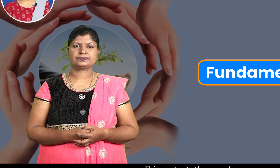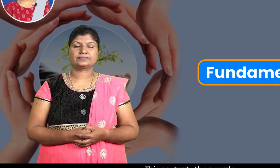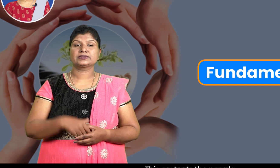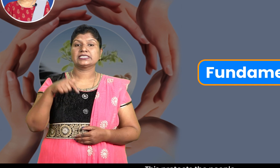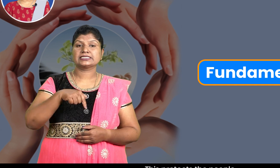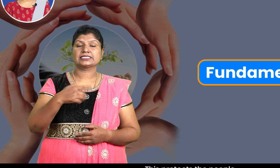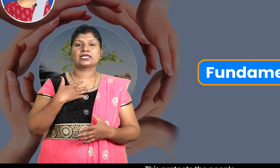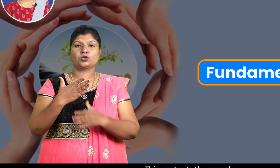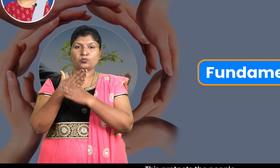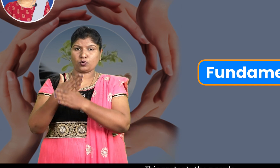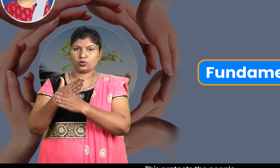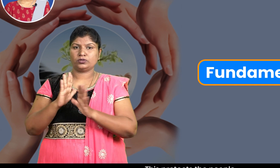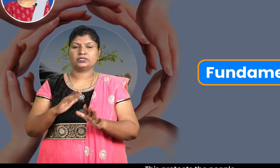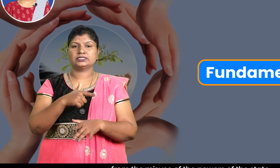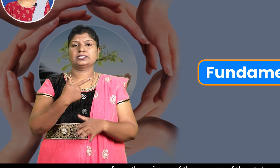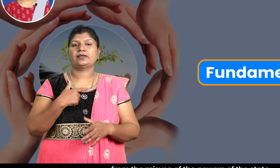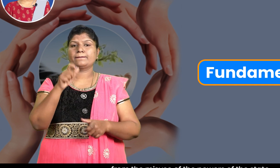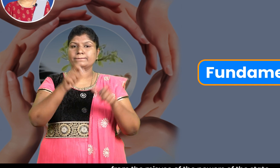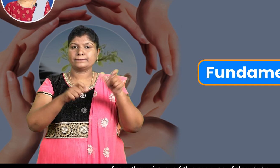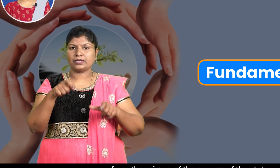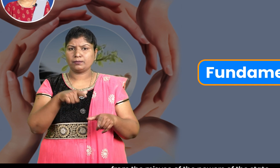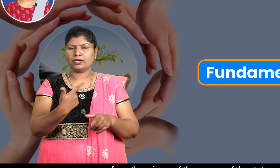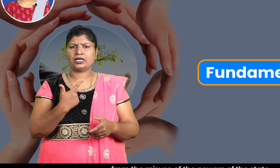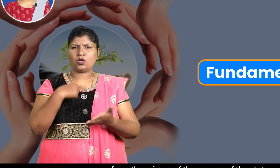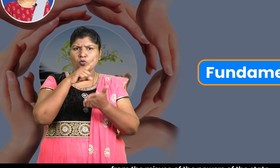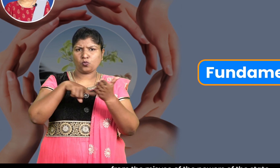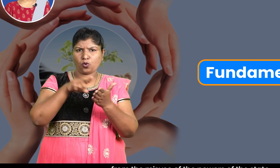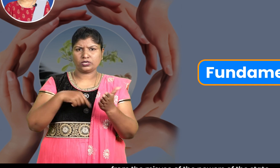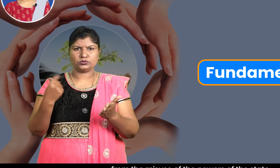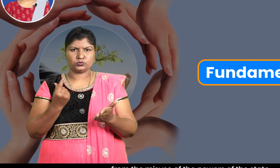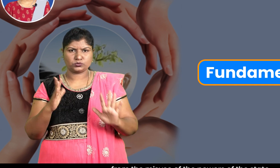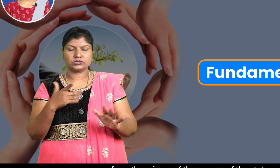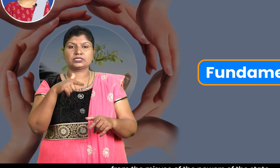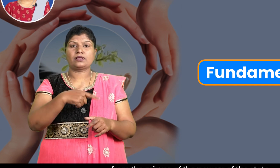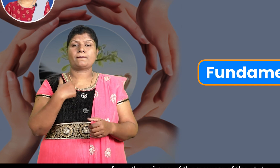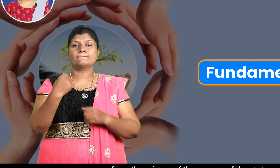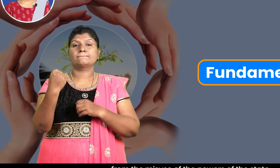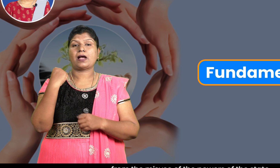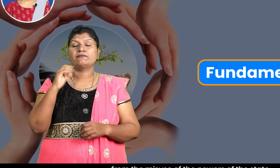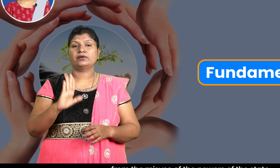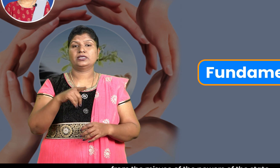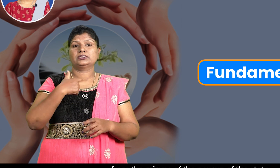This protects the people from the misuse of the powers of the state.